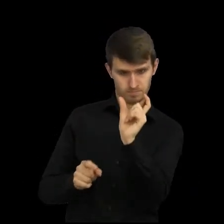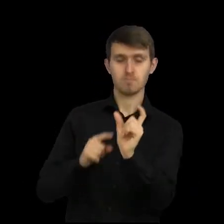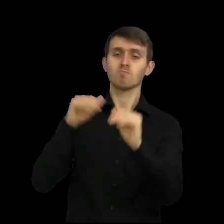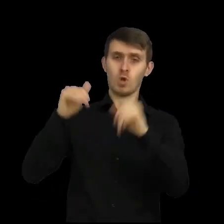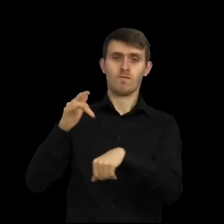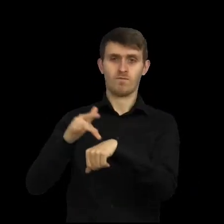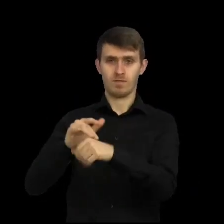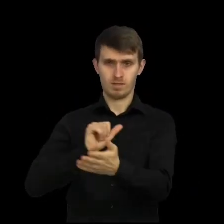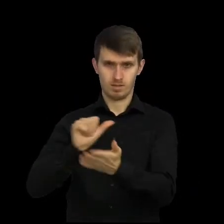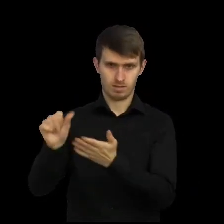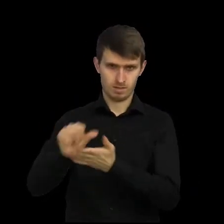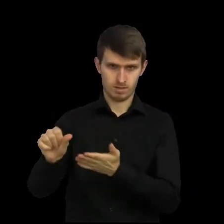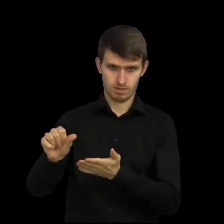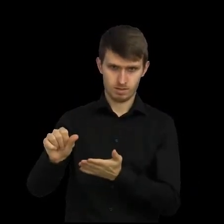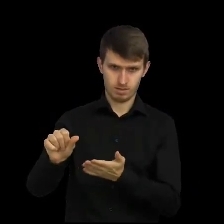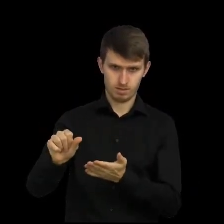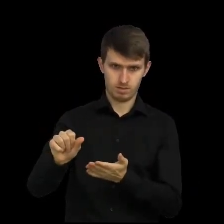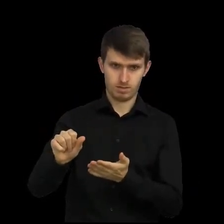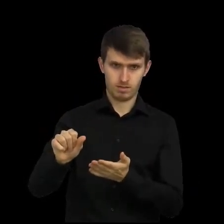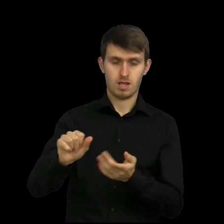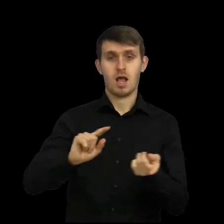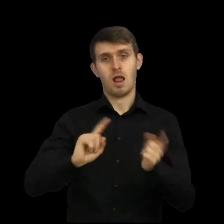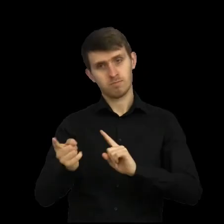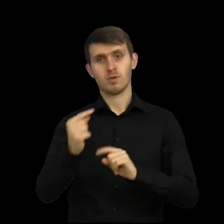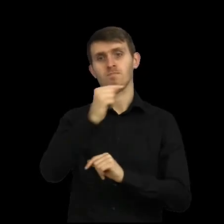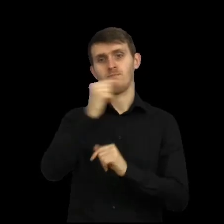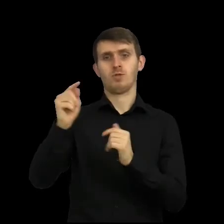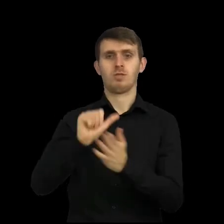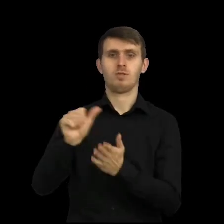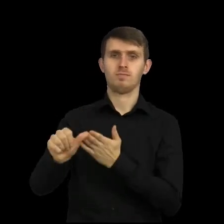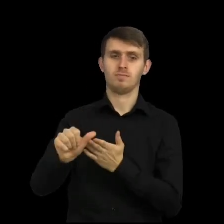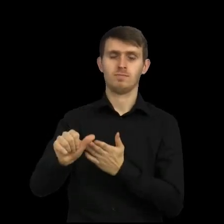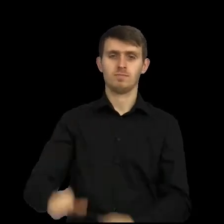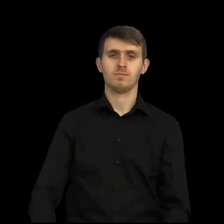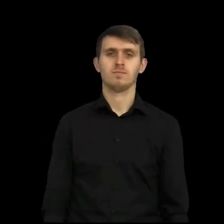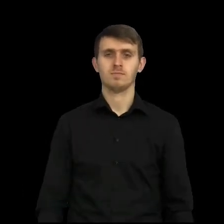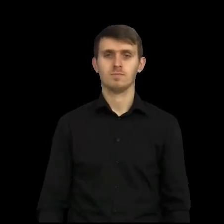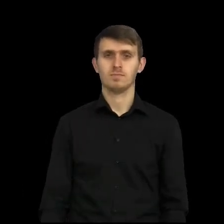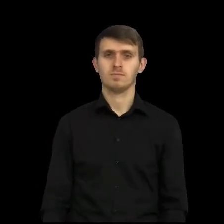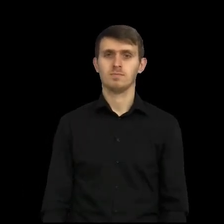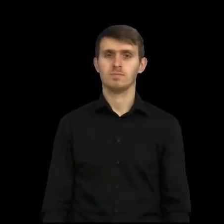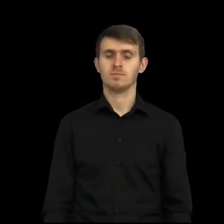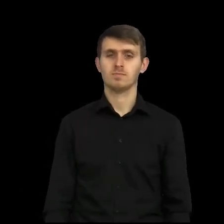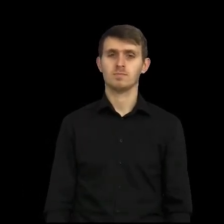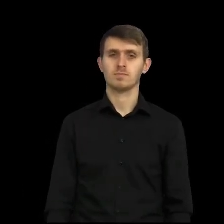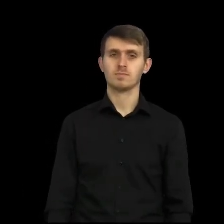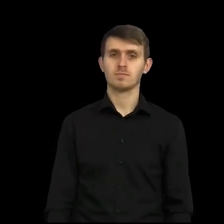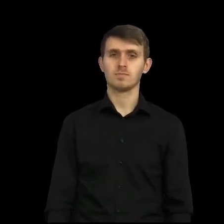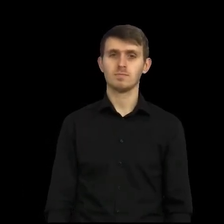the absolute value sign either equals 11, or the stuff inside the absolute value sign is equal to